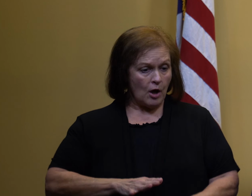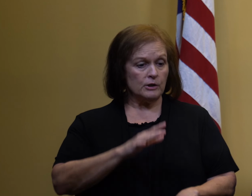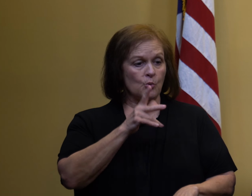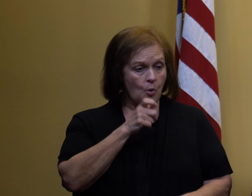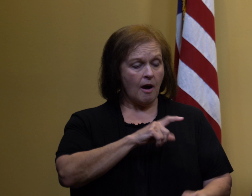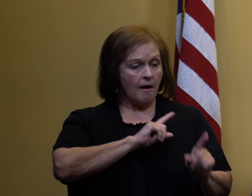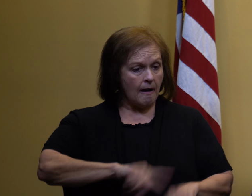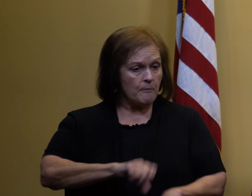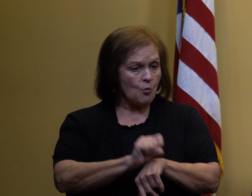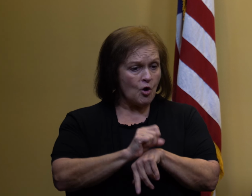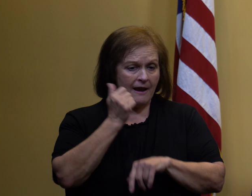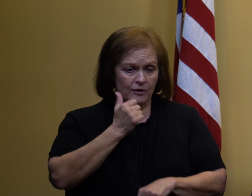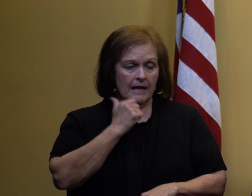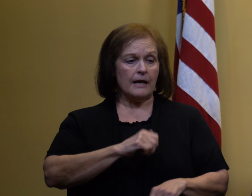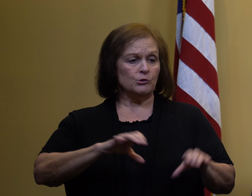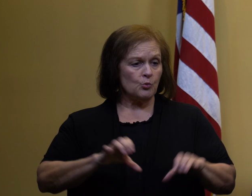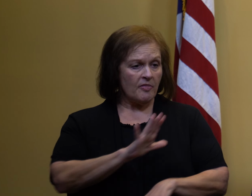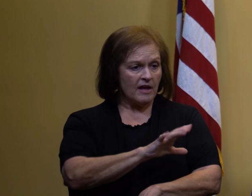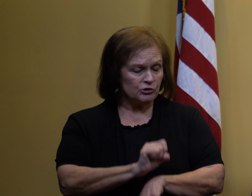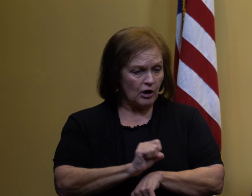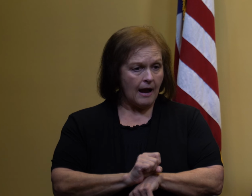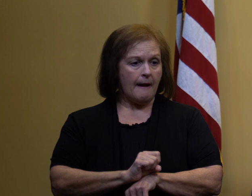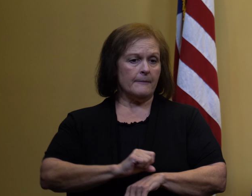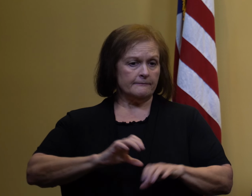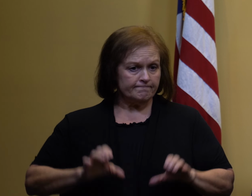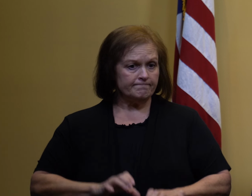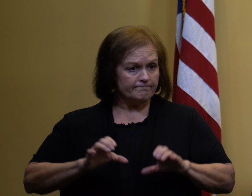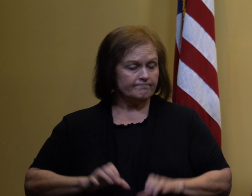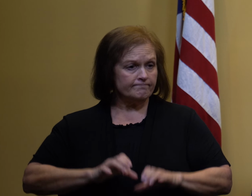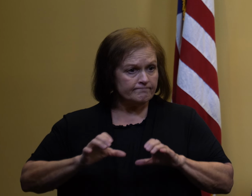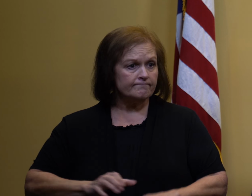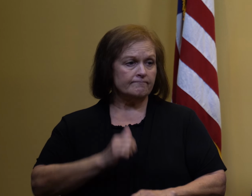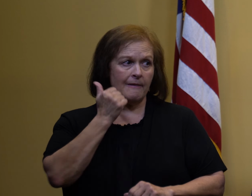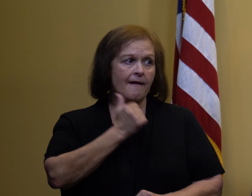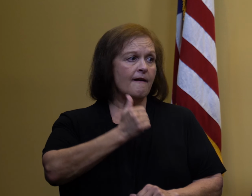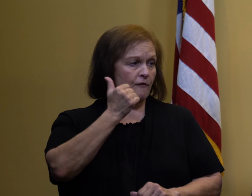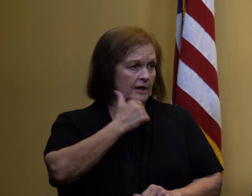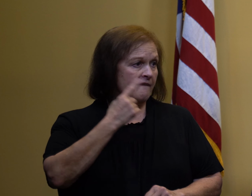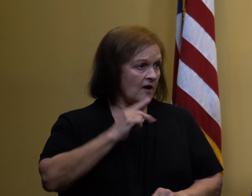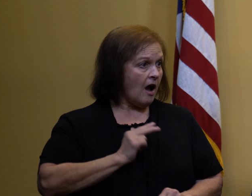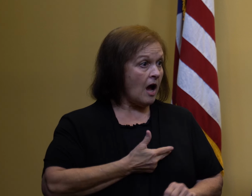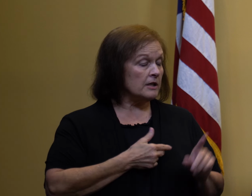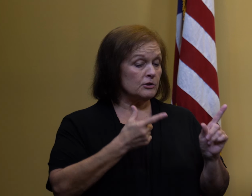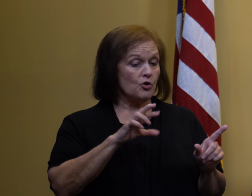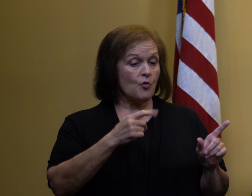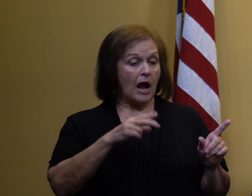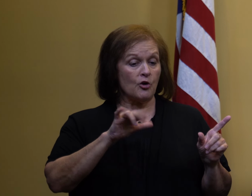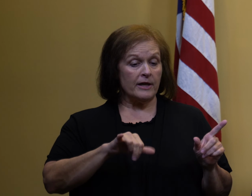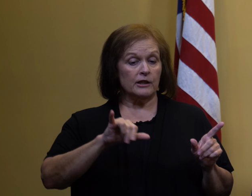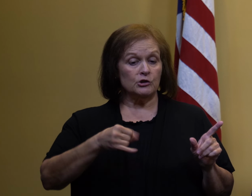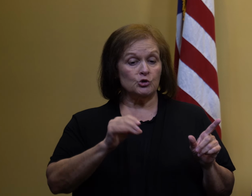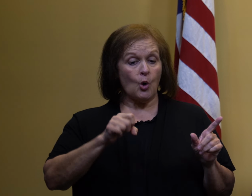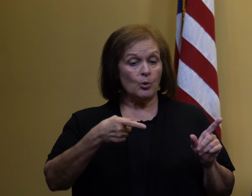up, those who do the job, those who deliver results on behalf of the city of New Orleans. Gregory Joseph is one of